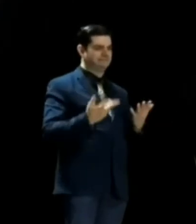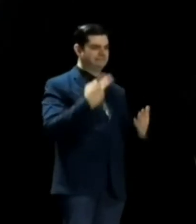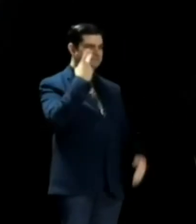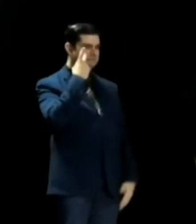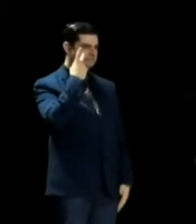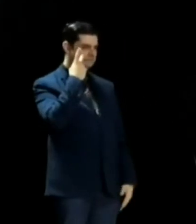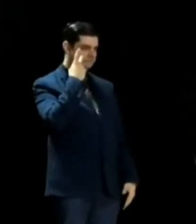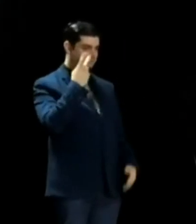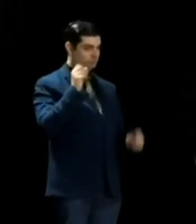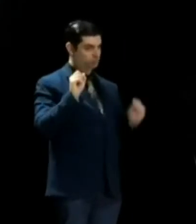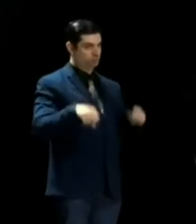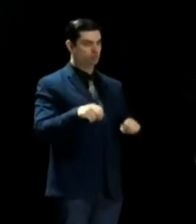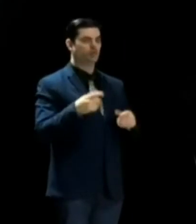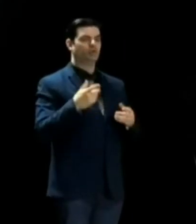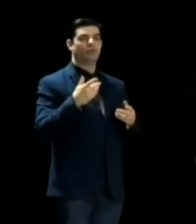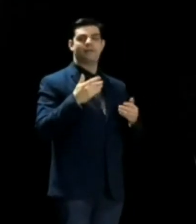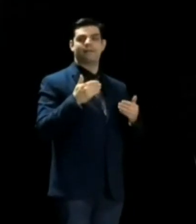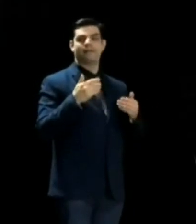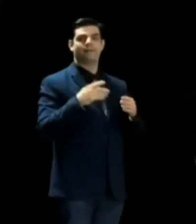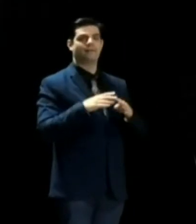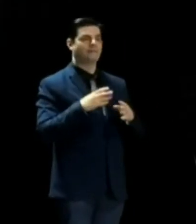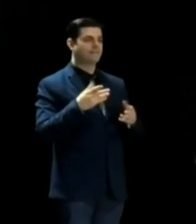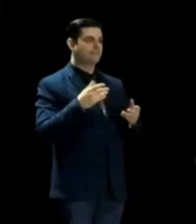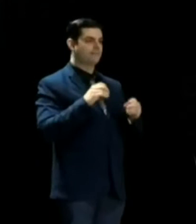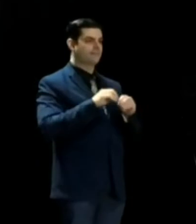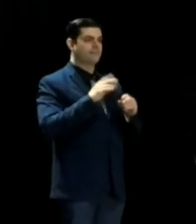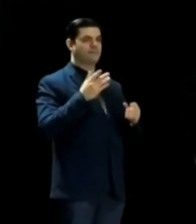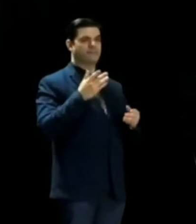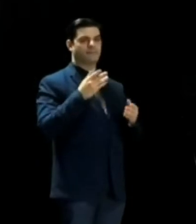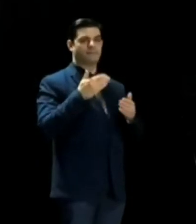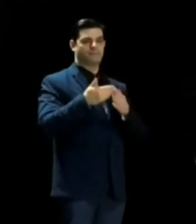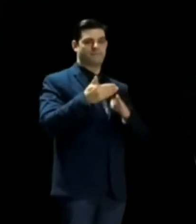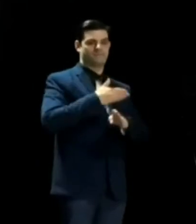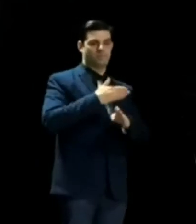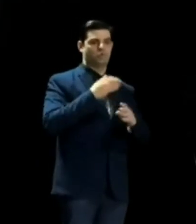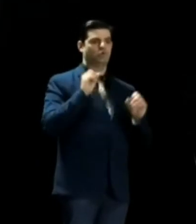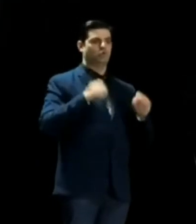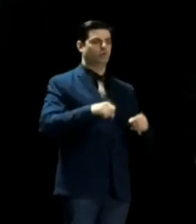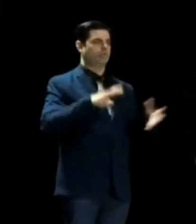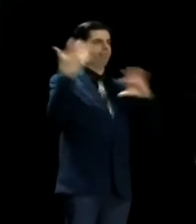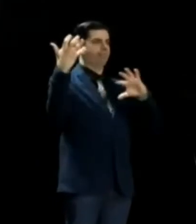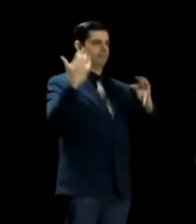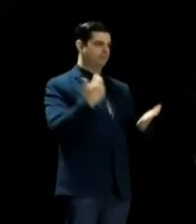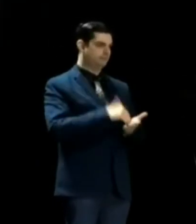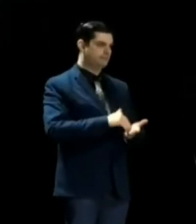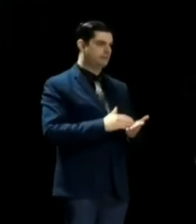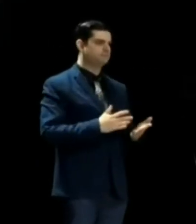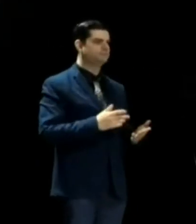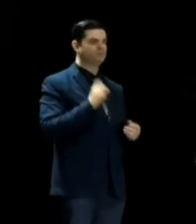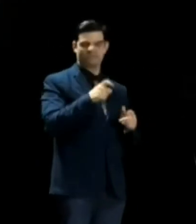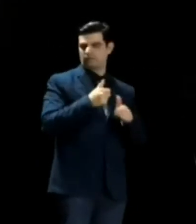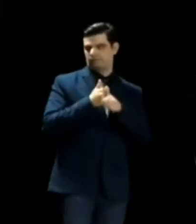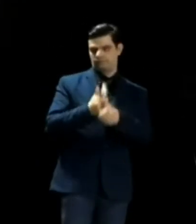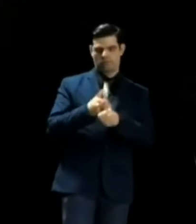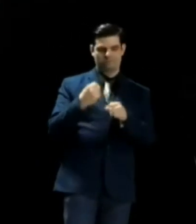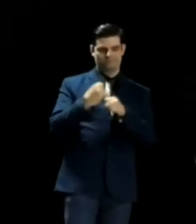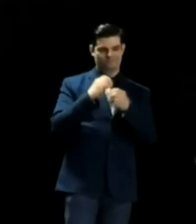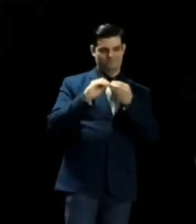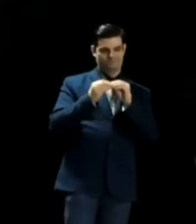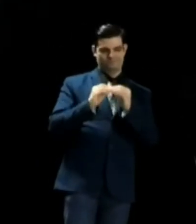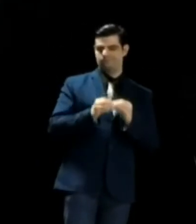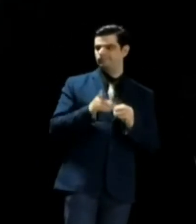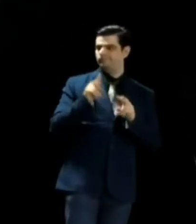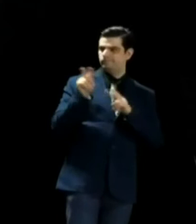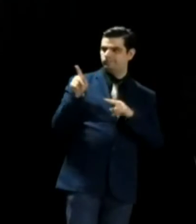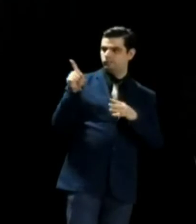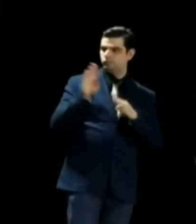our date is May 1st, May 15th, or a different date. The health data will determine that. But what we do know is that we think Central New York as a